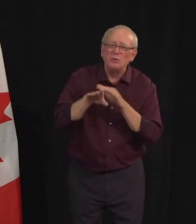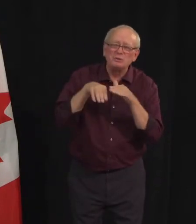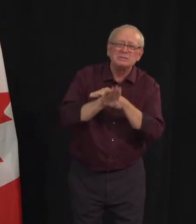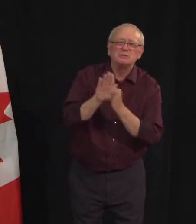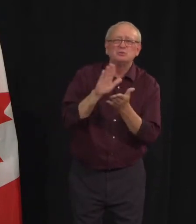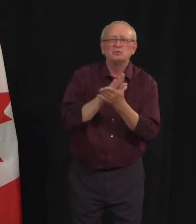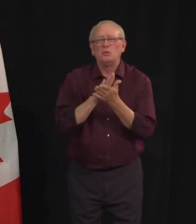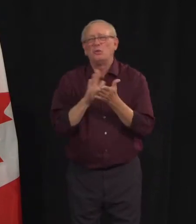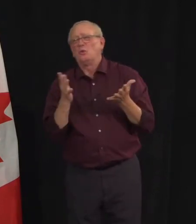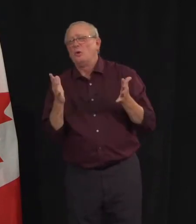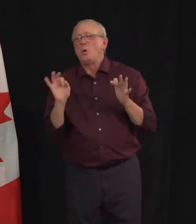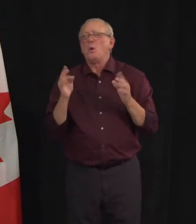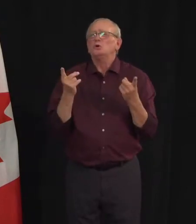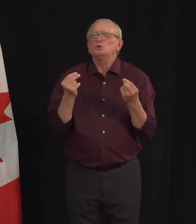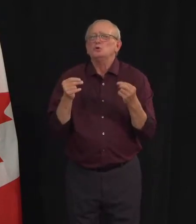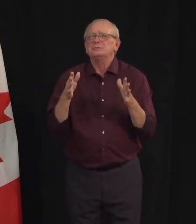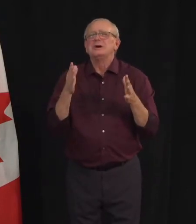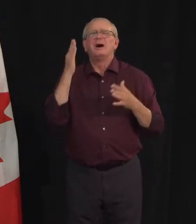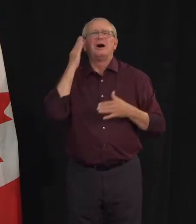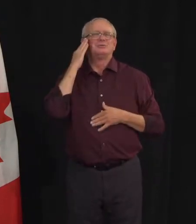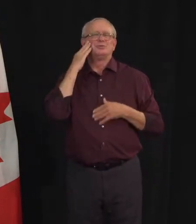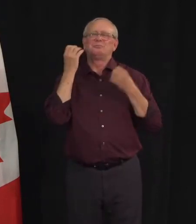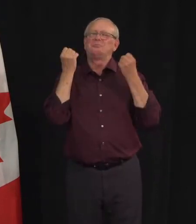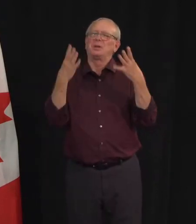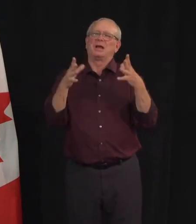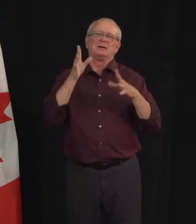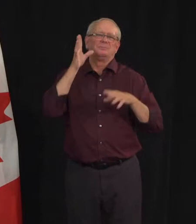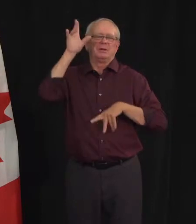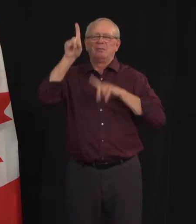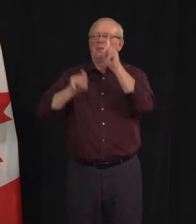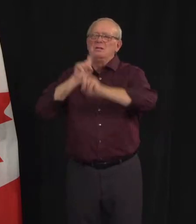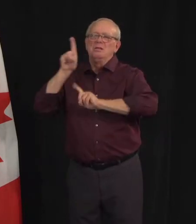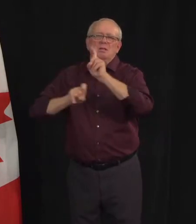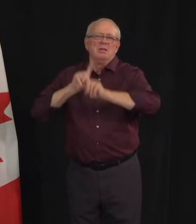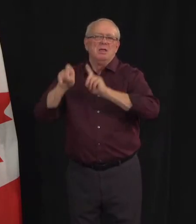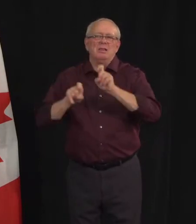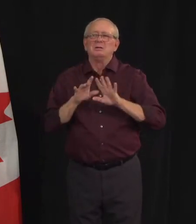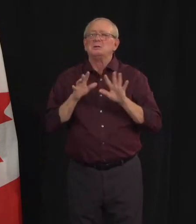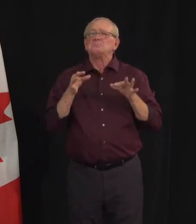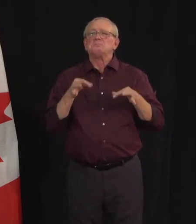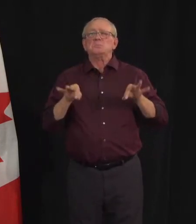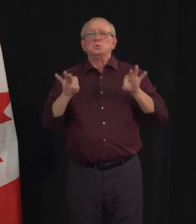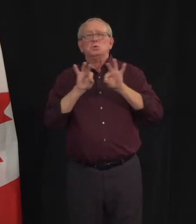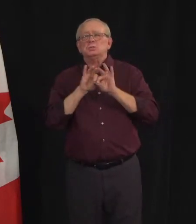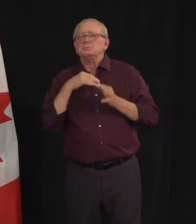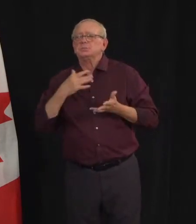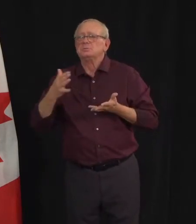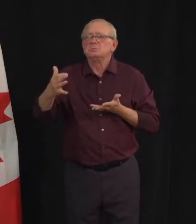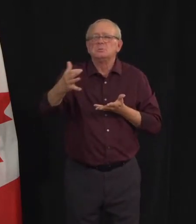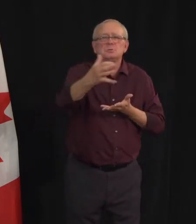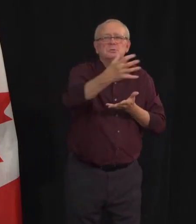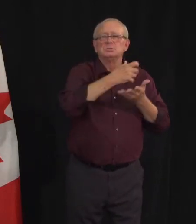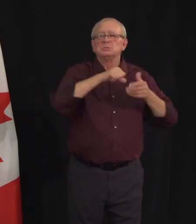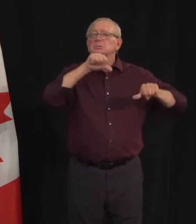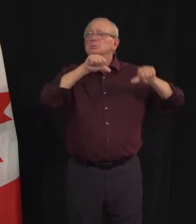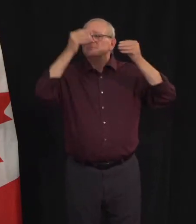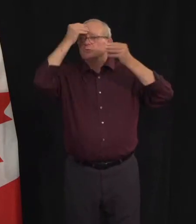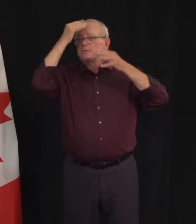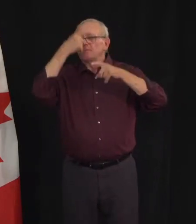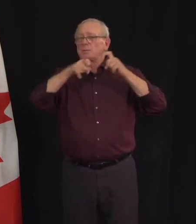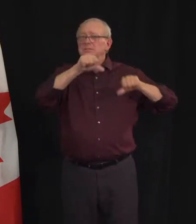these questions are around what evidence informed the public health recommendations we provided to the school return